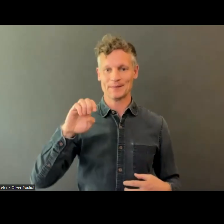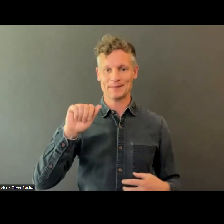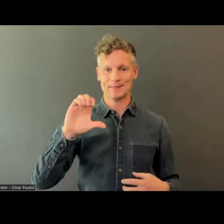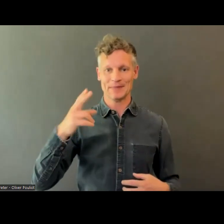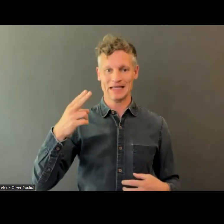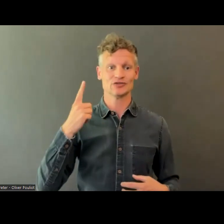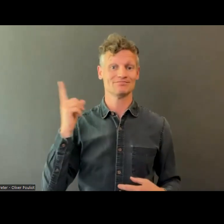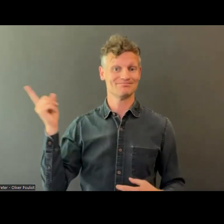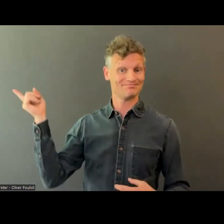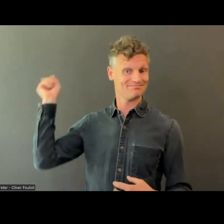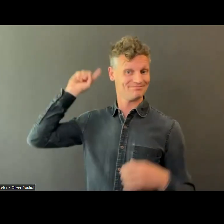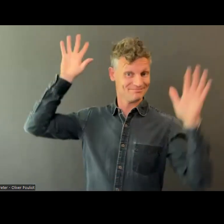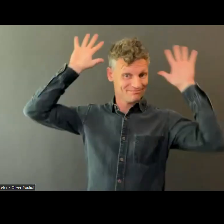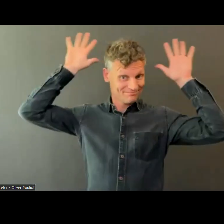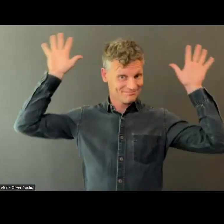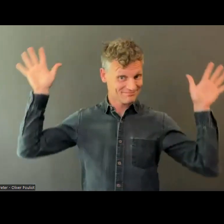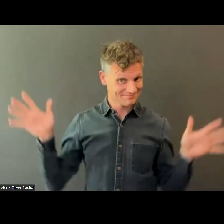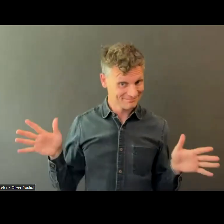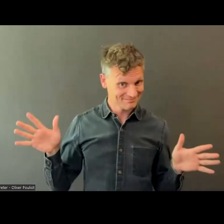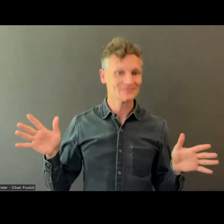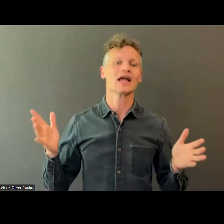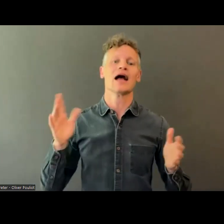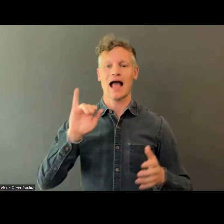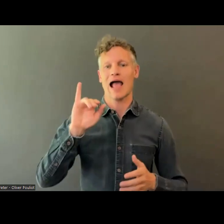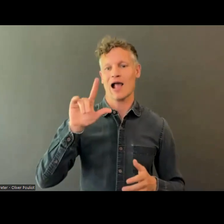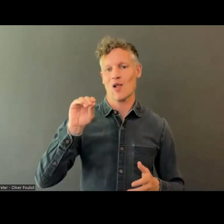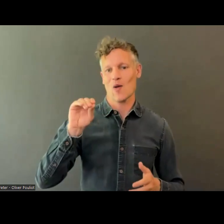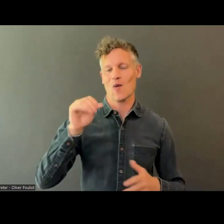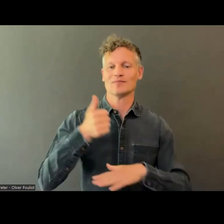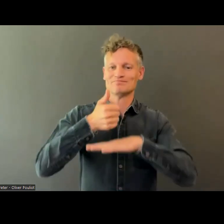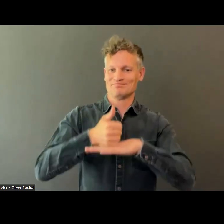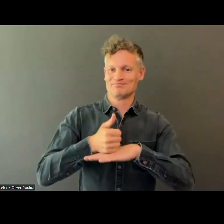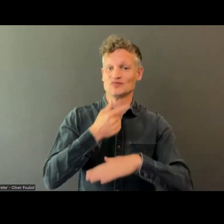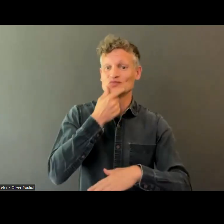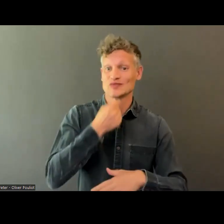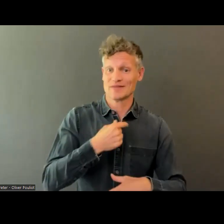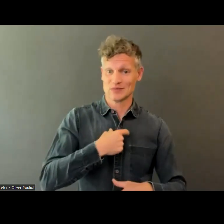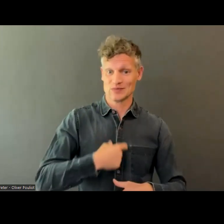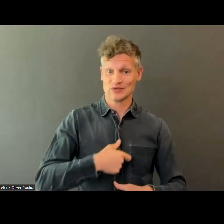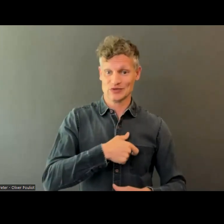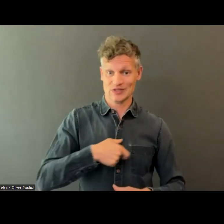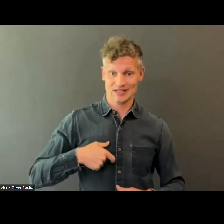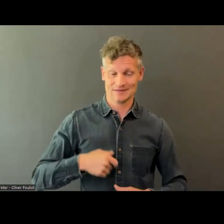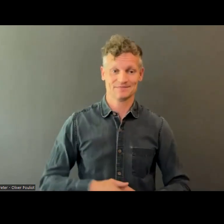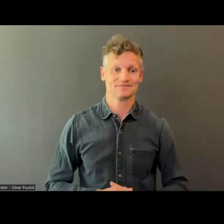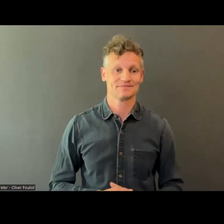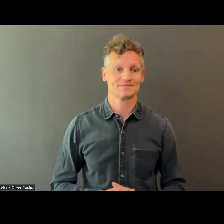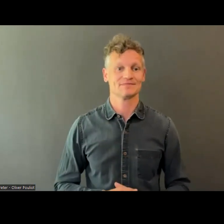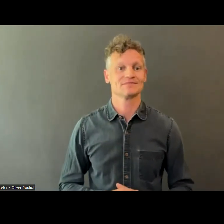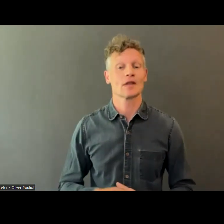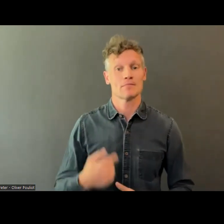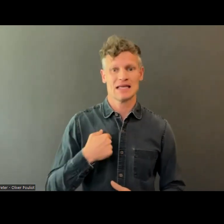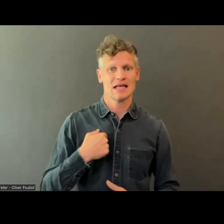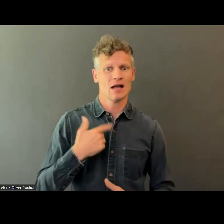Switzerland. I am an ILO procurement officer, and many of Nitin's remarks on the approaches to the market in terms of disability inclusion